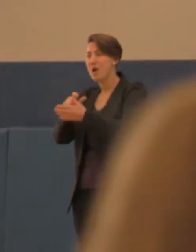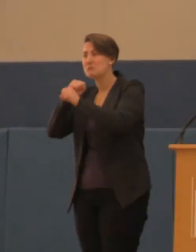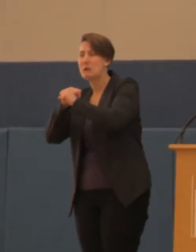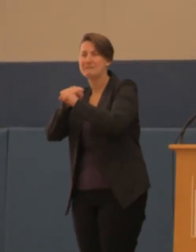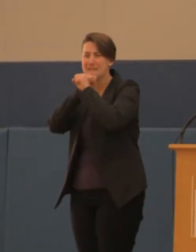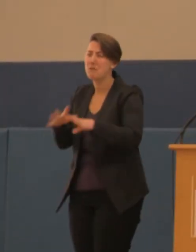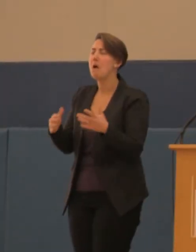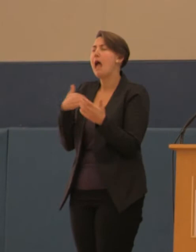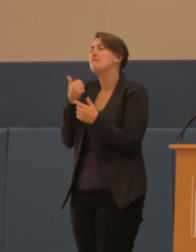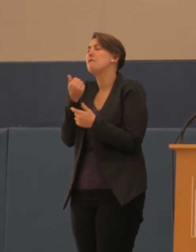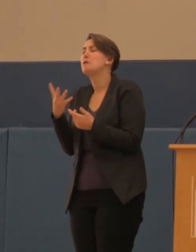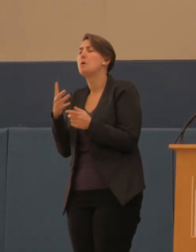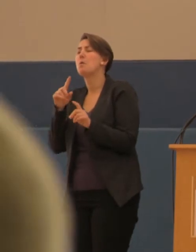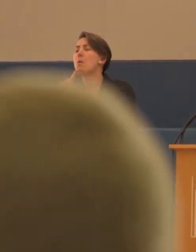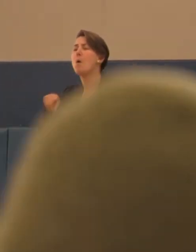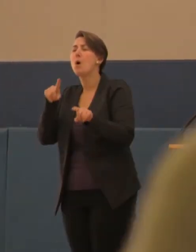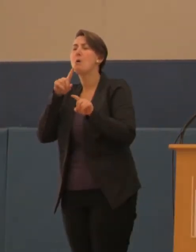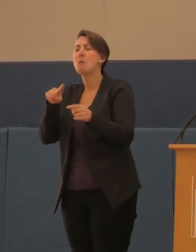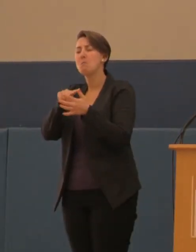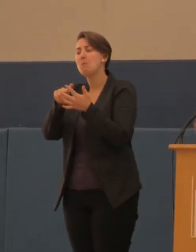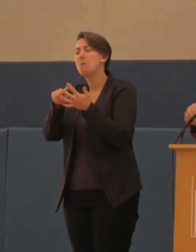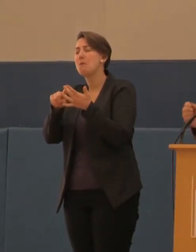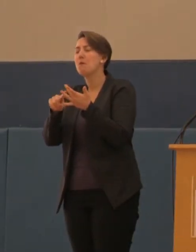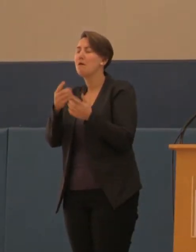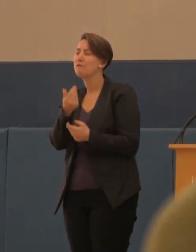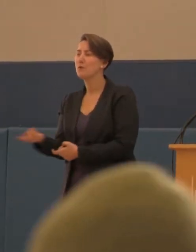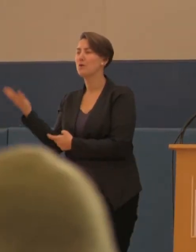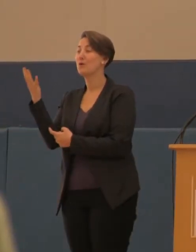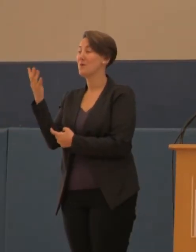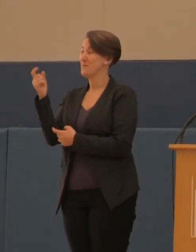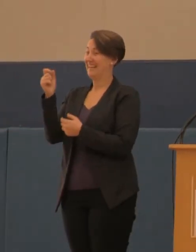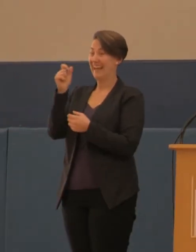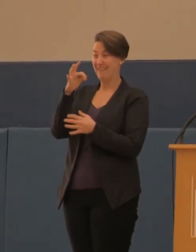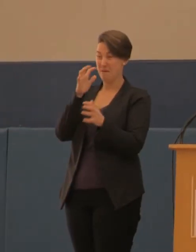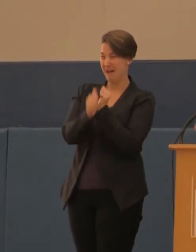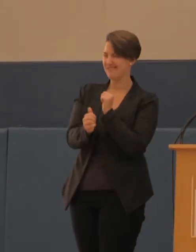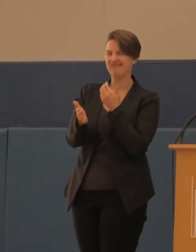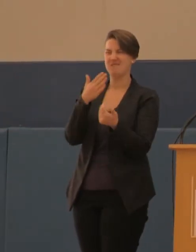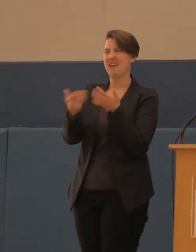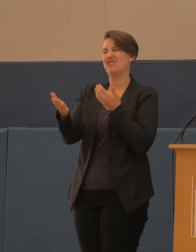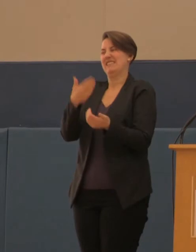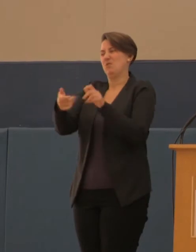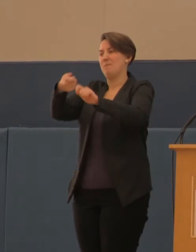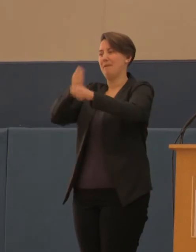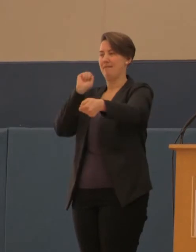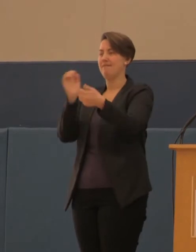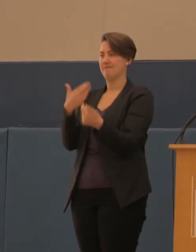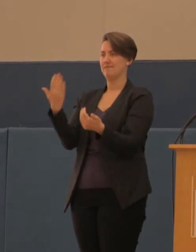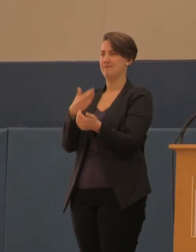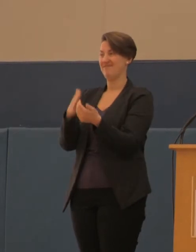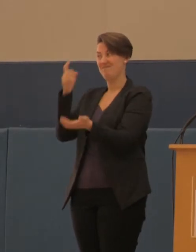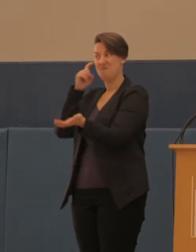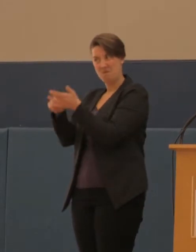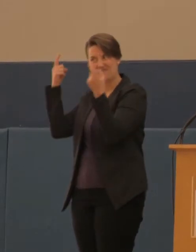couple executive orders here and there. But what can be written in can be written out, and we have seen that with